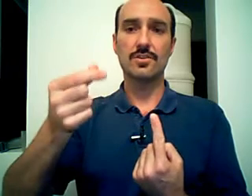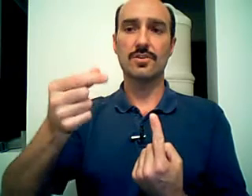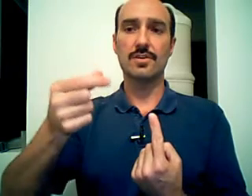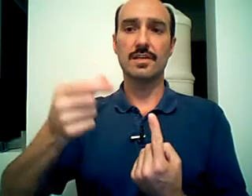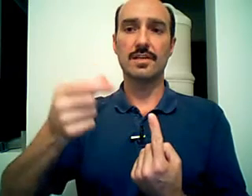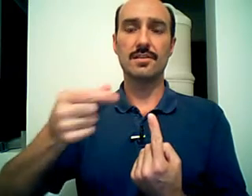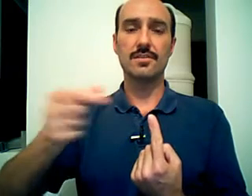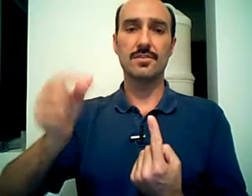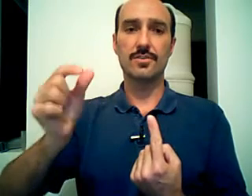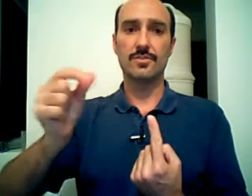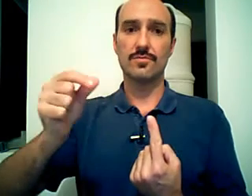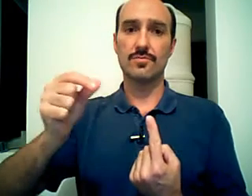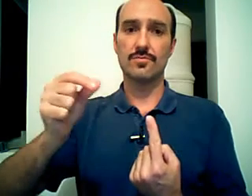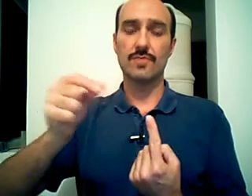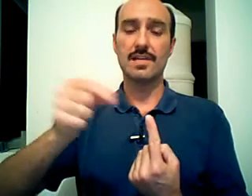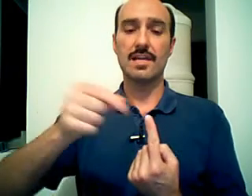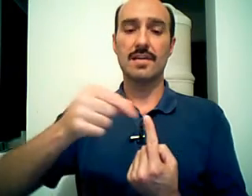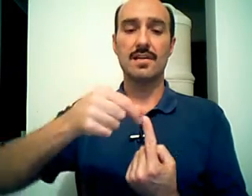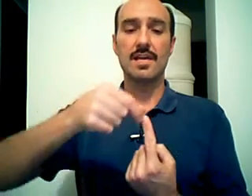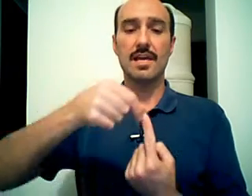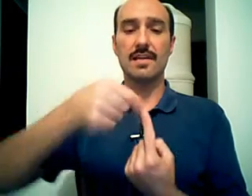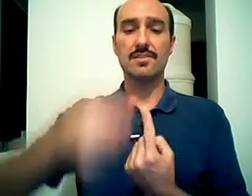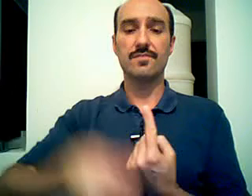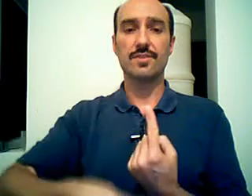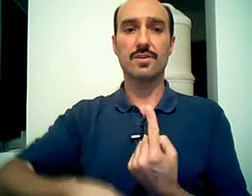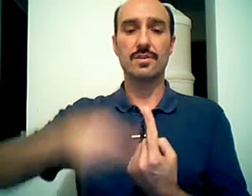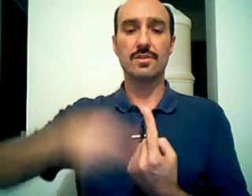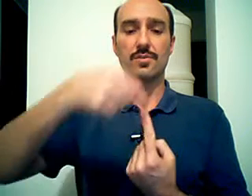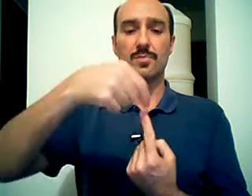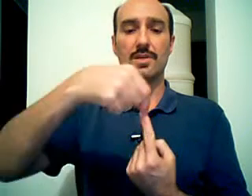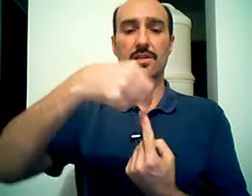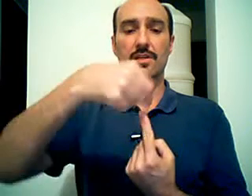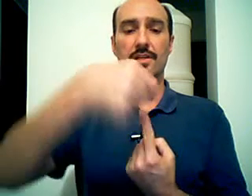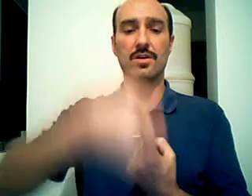your right hand, and as if you're peeling